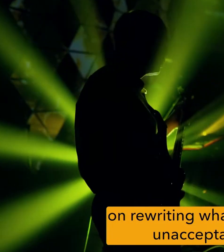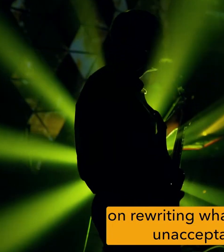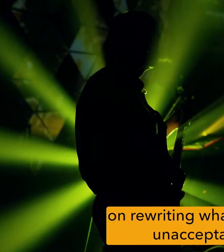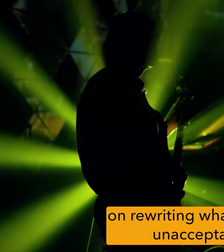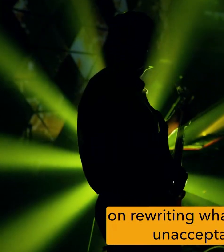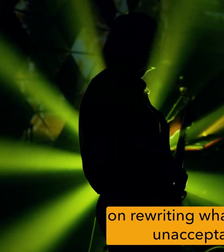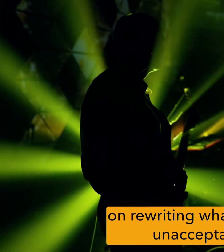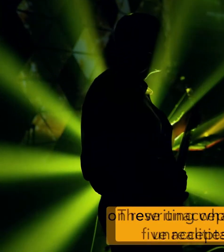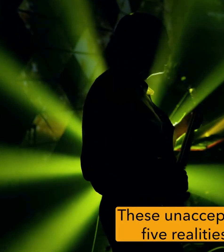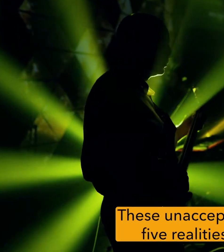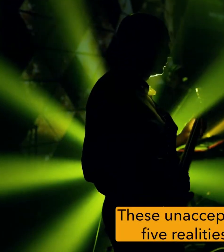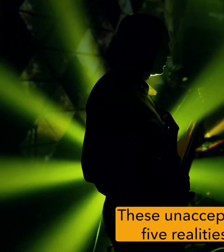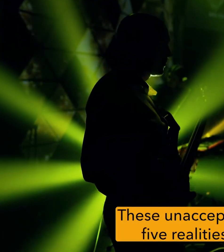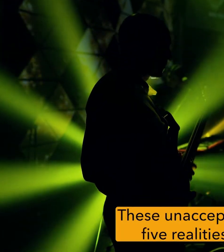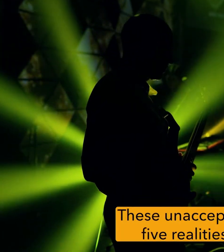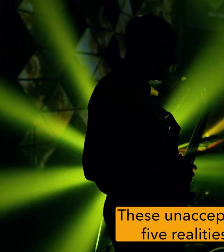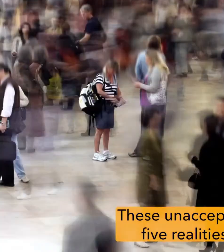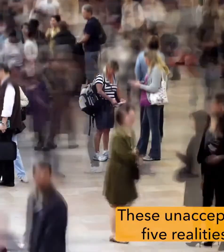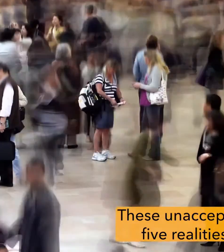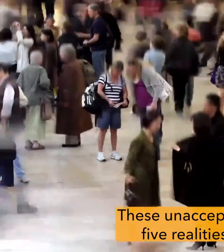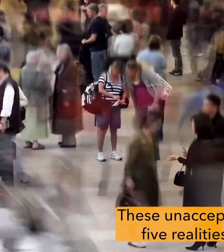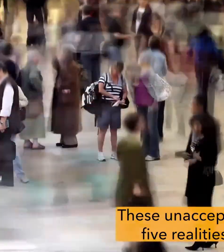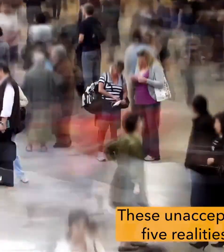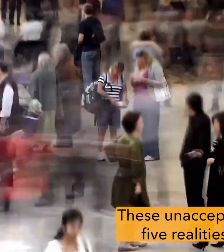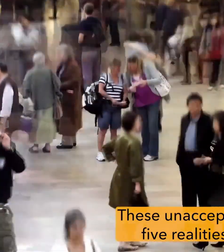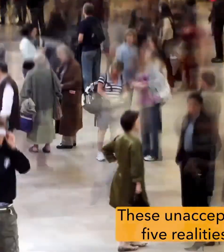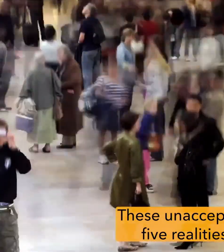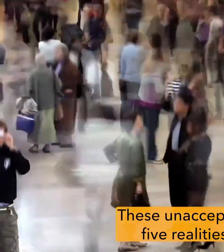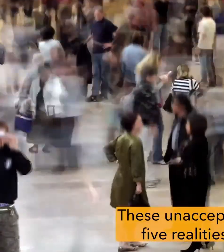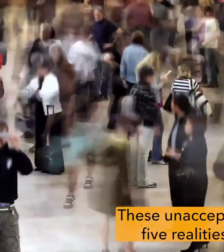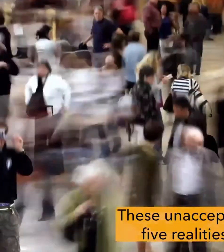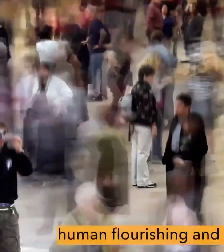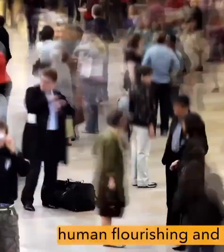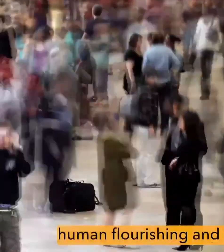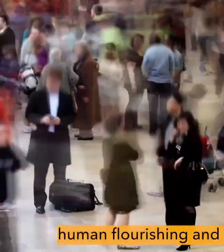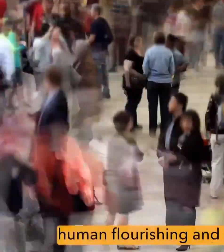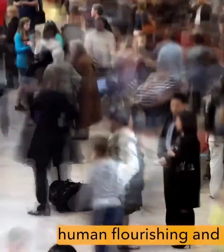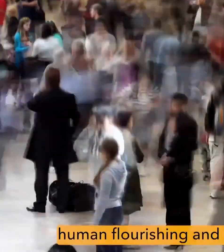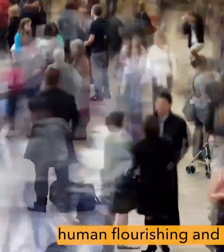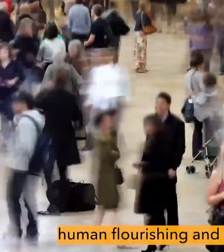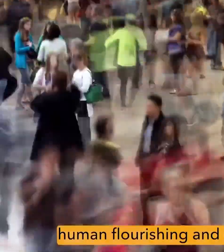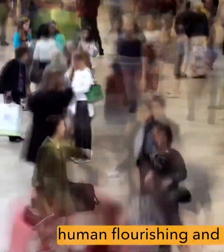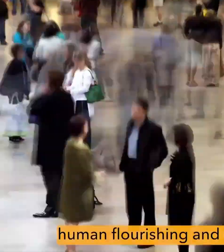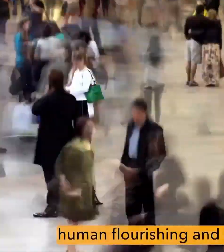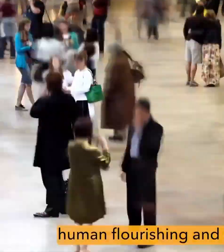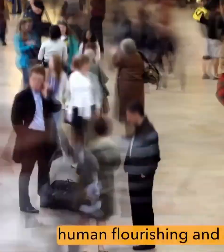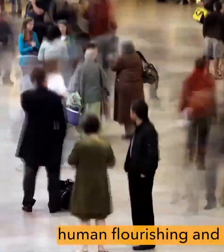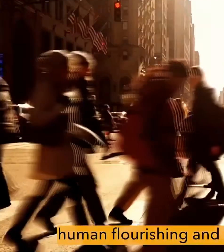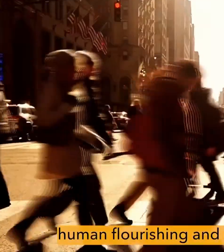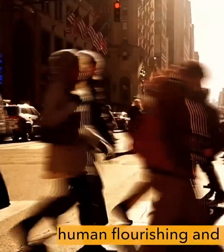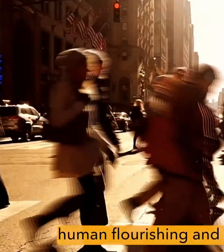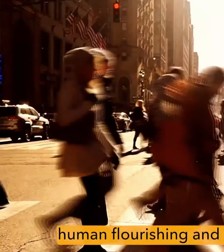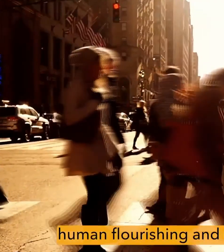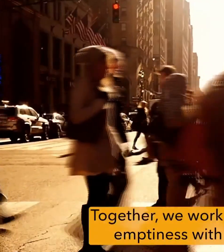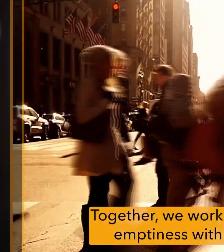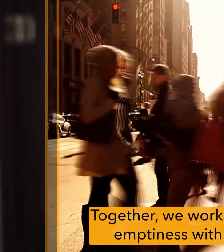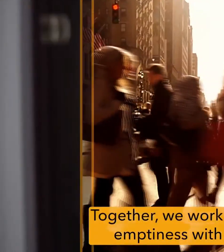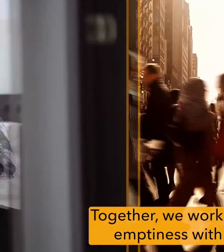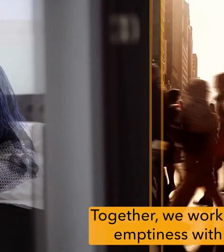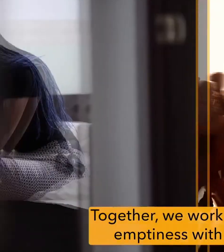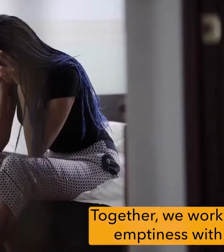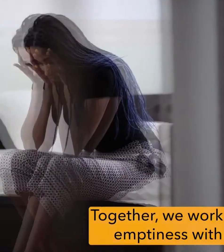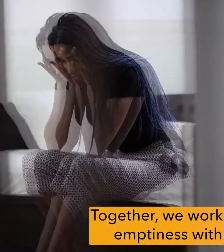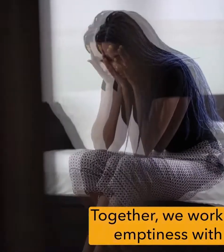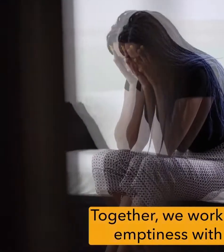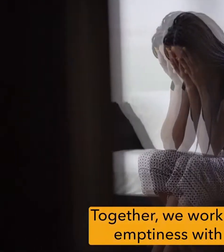truths. These unacceptable truths are 5 realities that hinder human flourishing and destroy peace on earth.